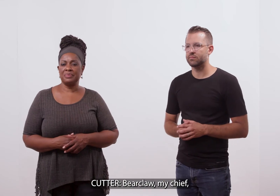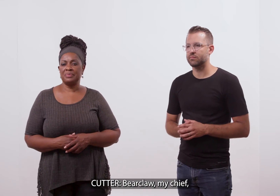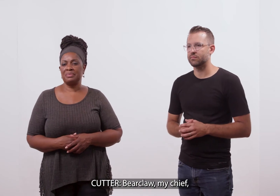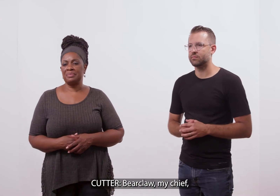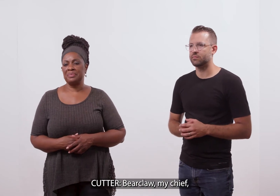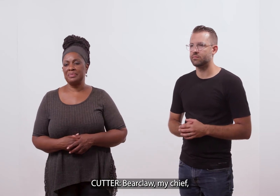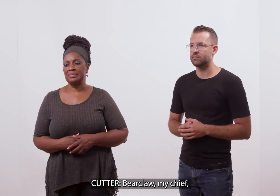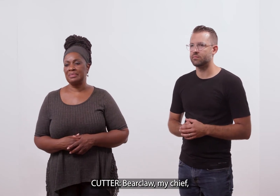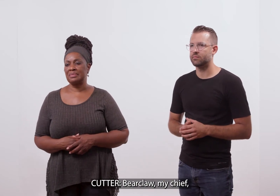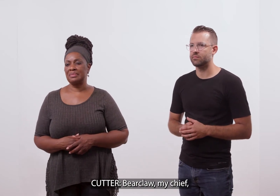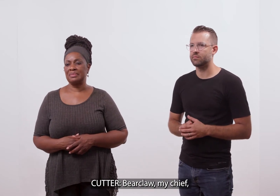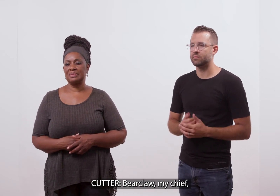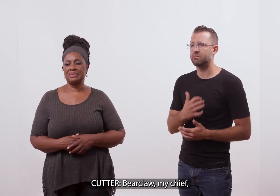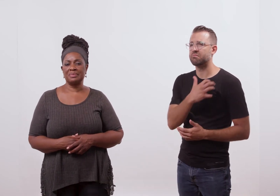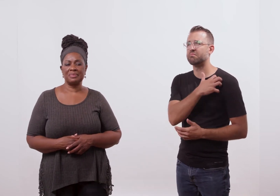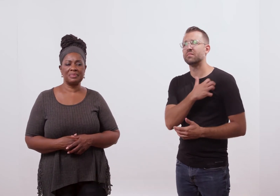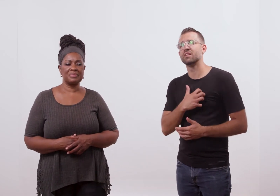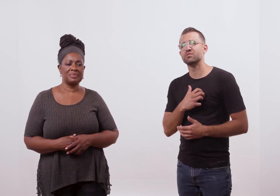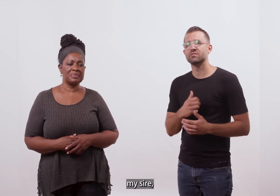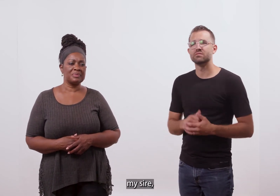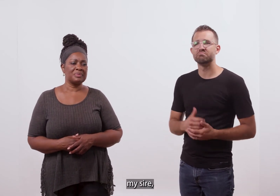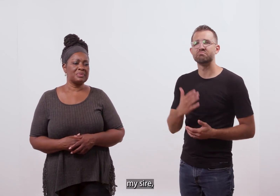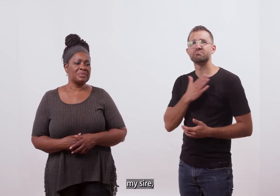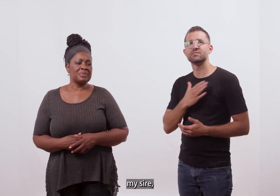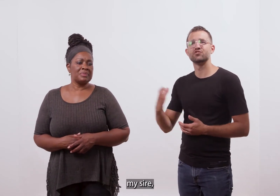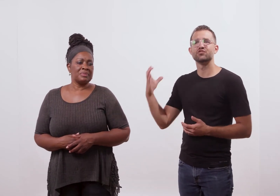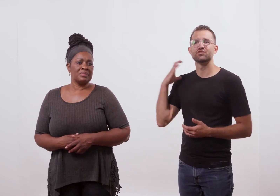Bear Claw. My chief. My sire.